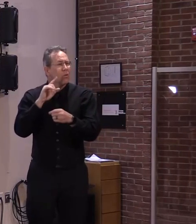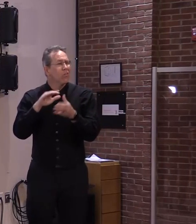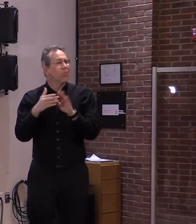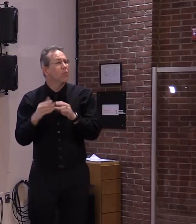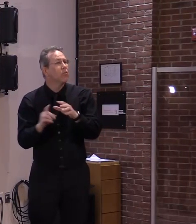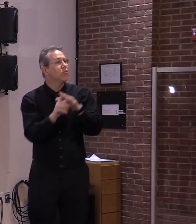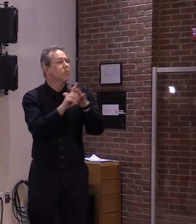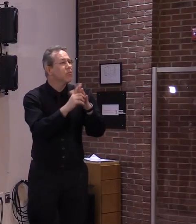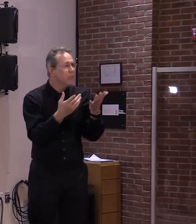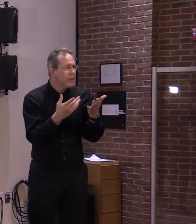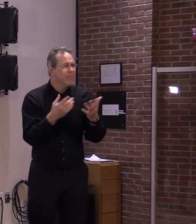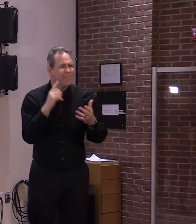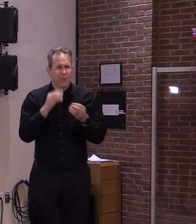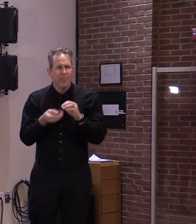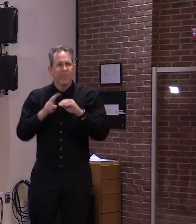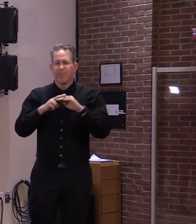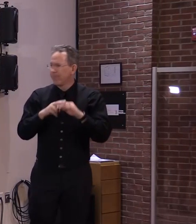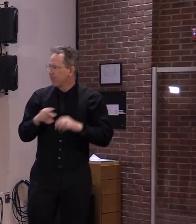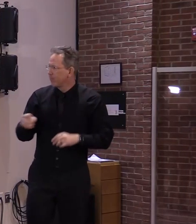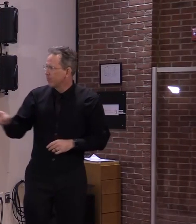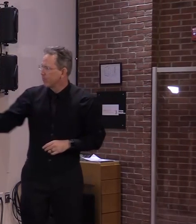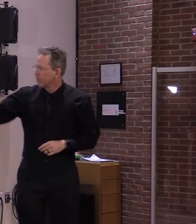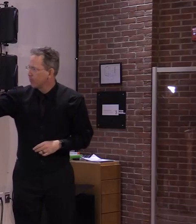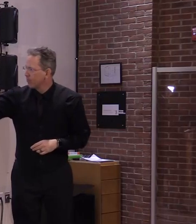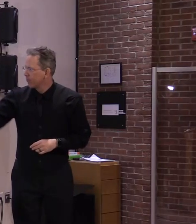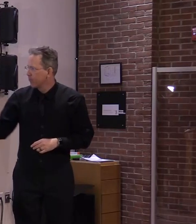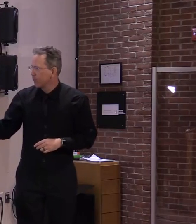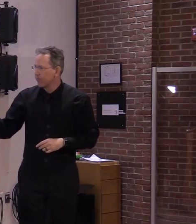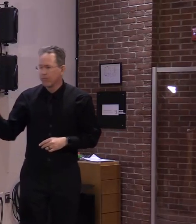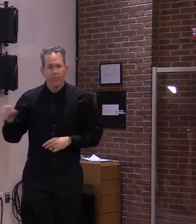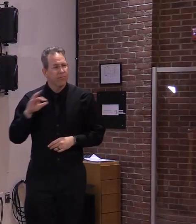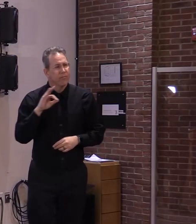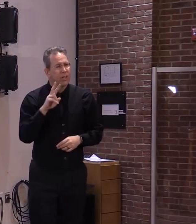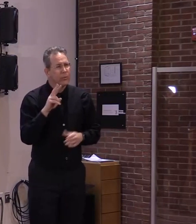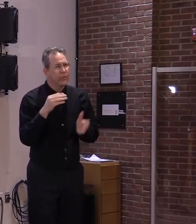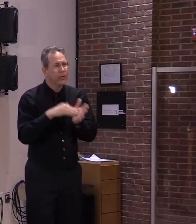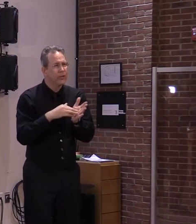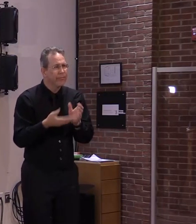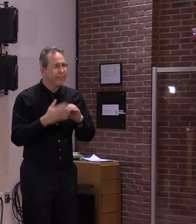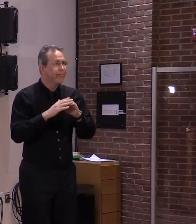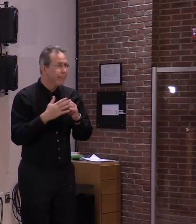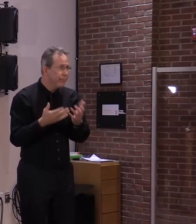to last week, adding about 7,700 cases. Taking a